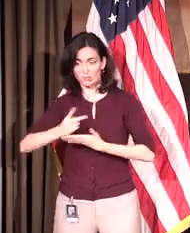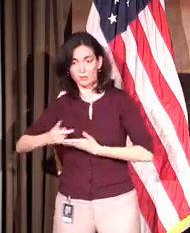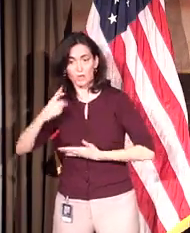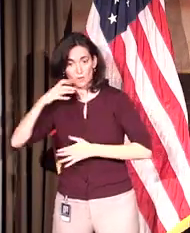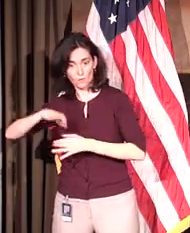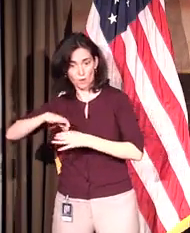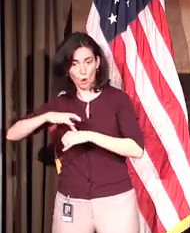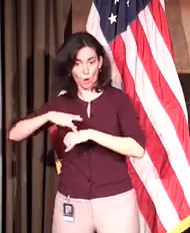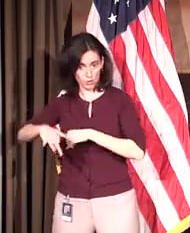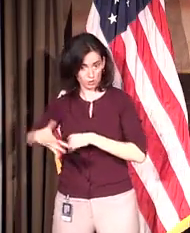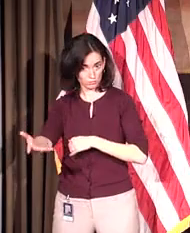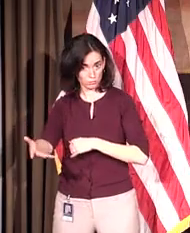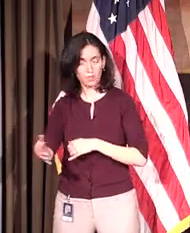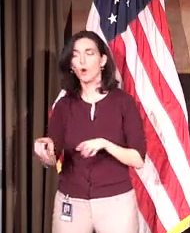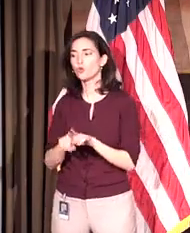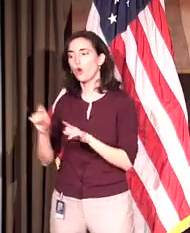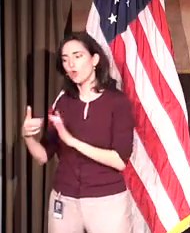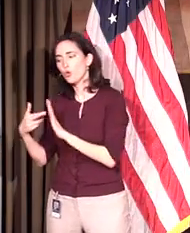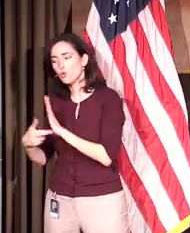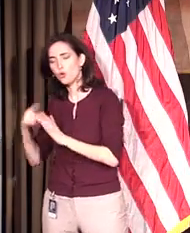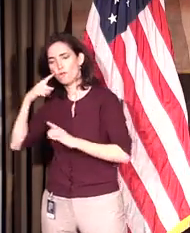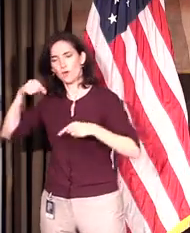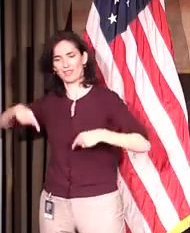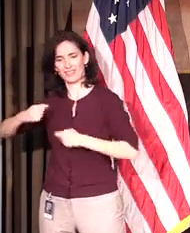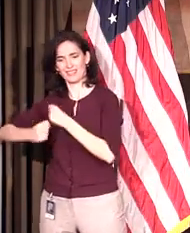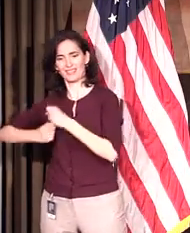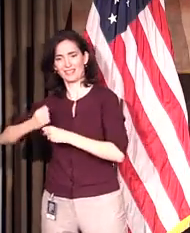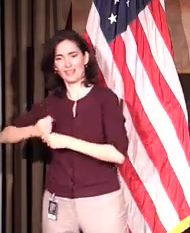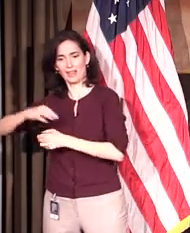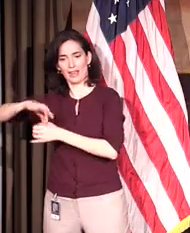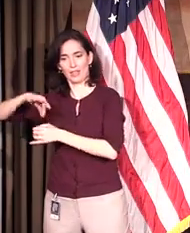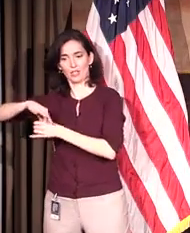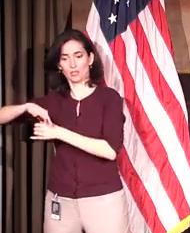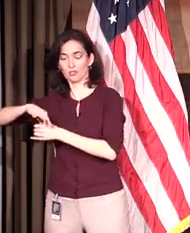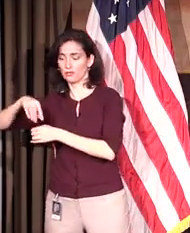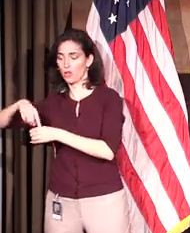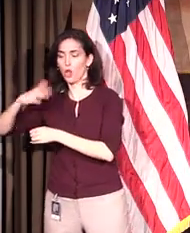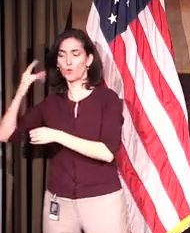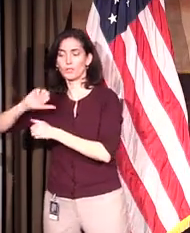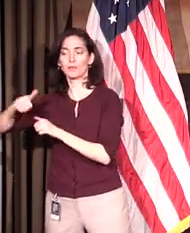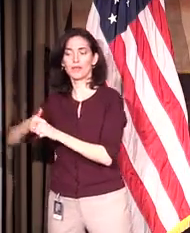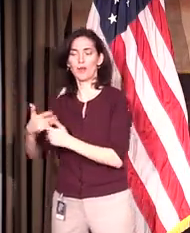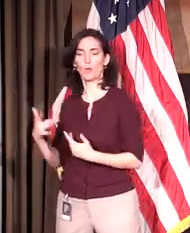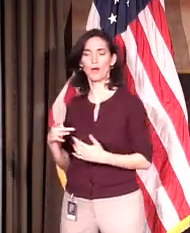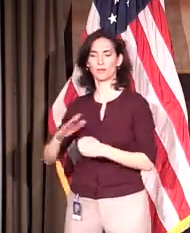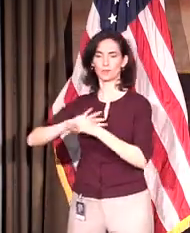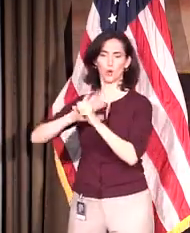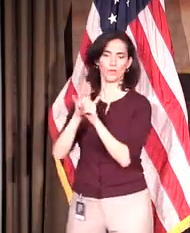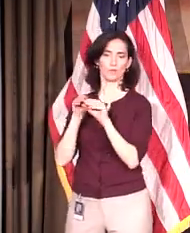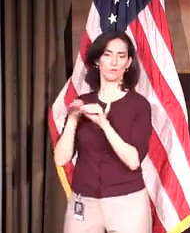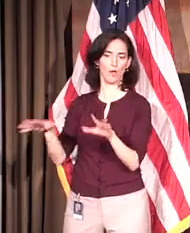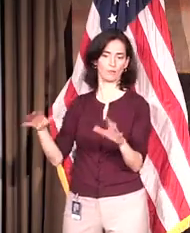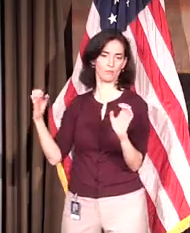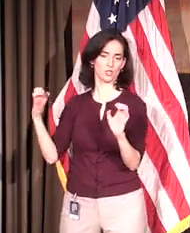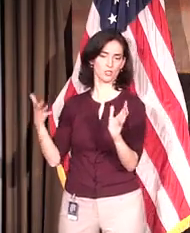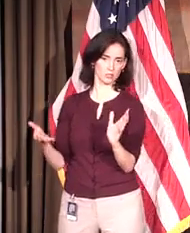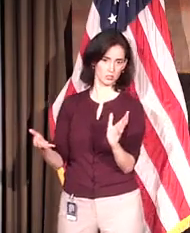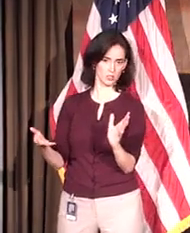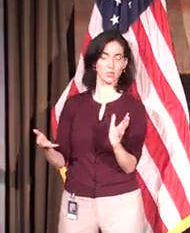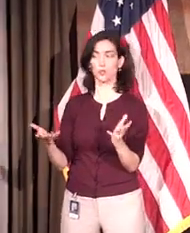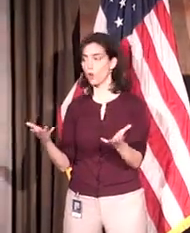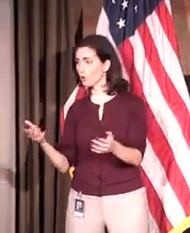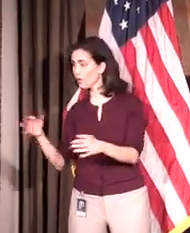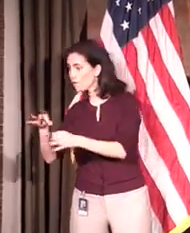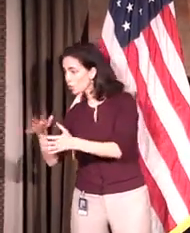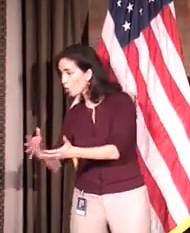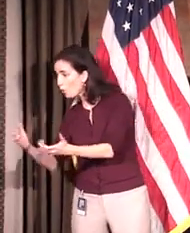did for this particular election, which we did because of the public health emergency, by the way. And so if we can see what the voters might want to keep and